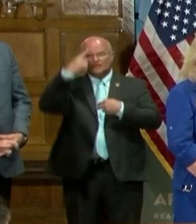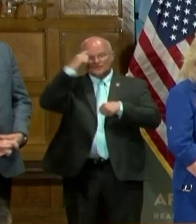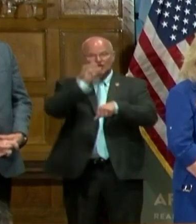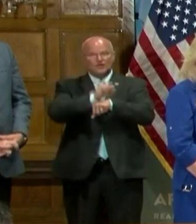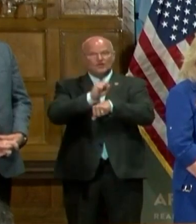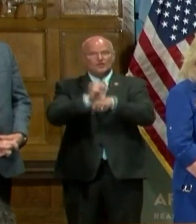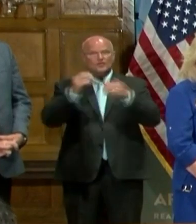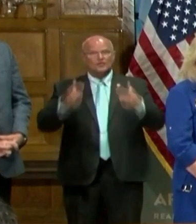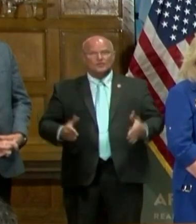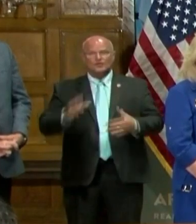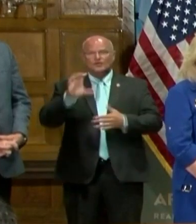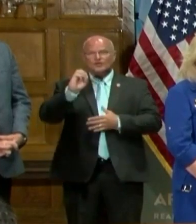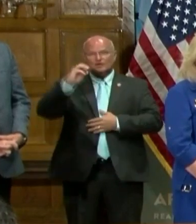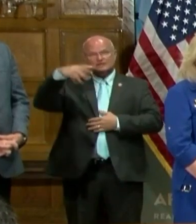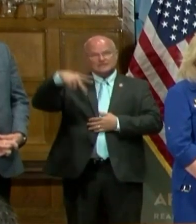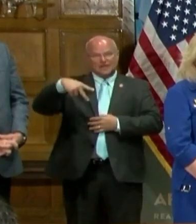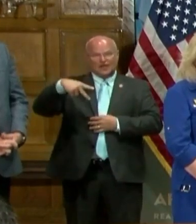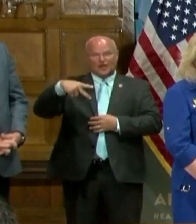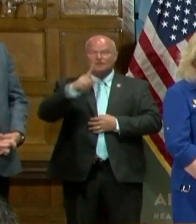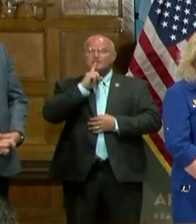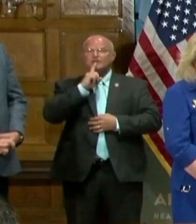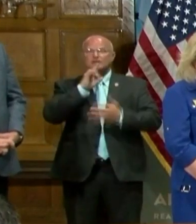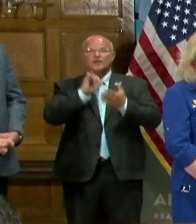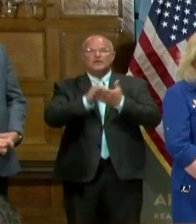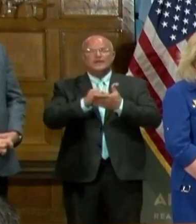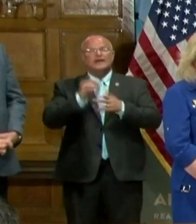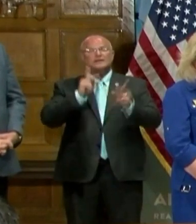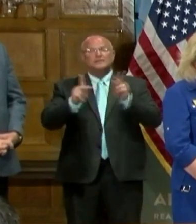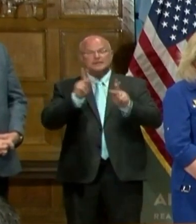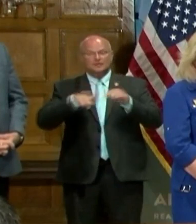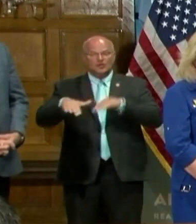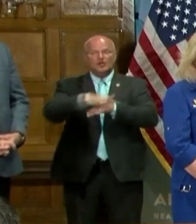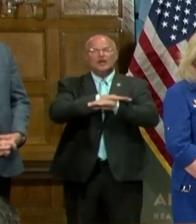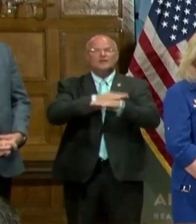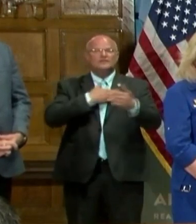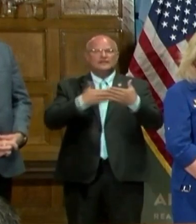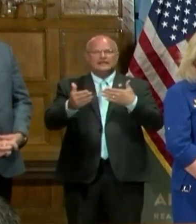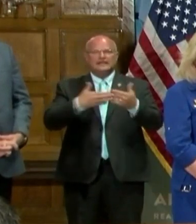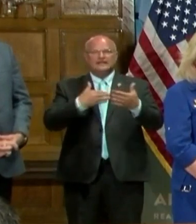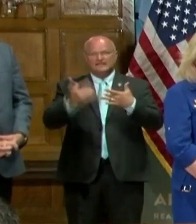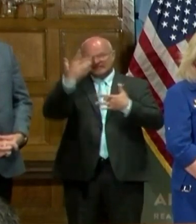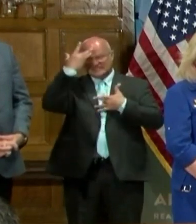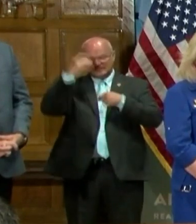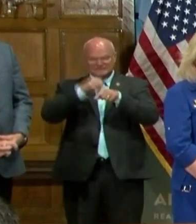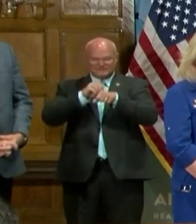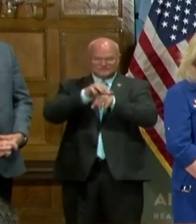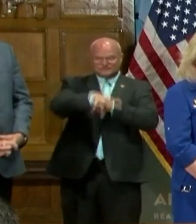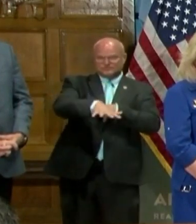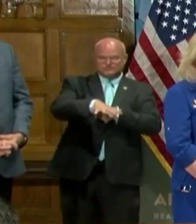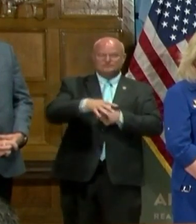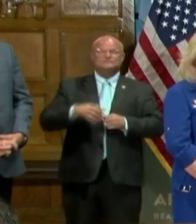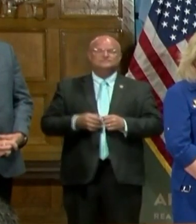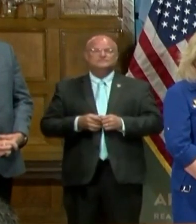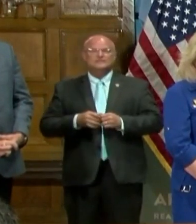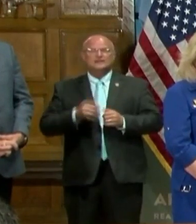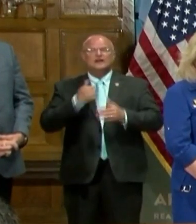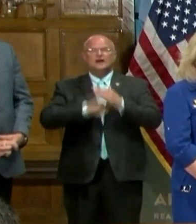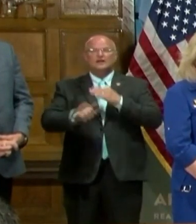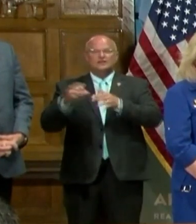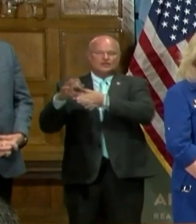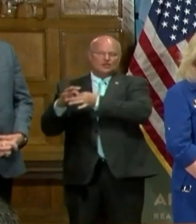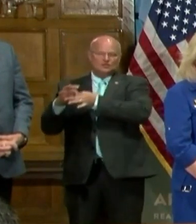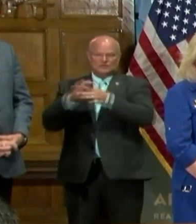workers' compensation, making sure that they're covered even as a result of COVID-19 when there's a